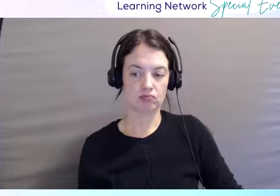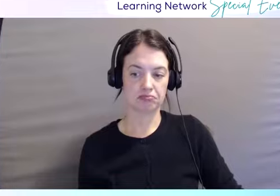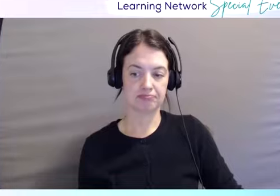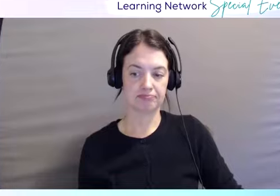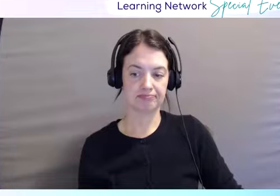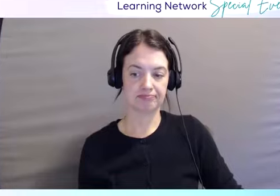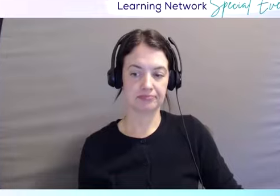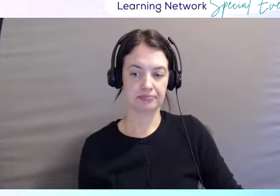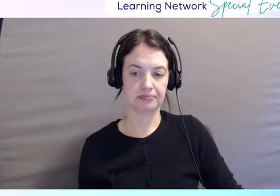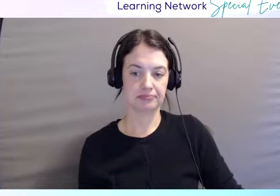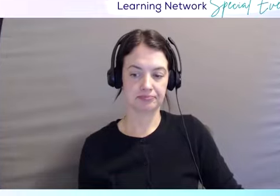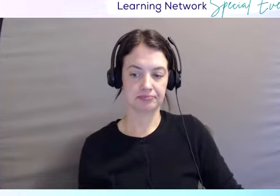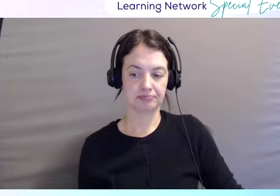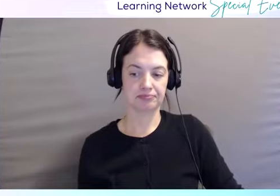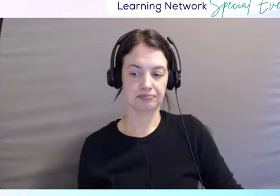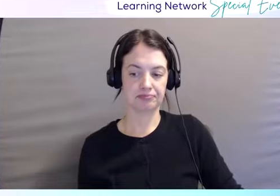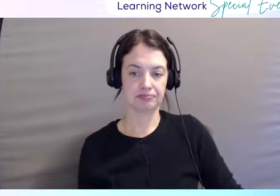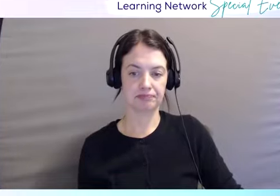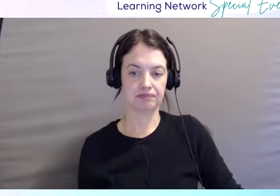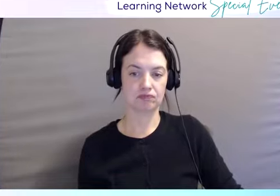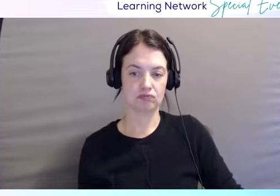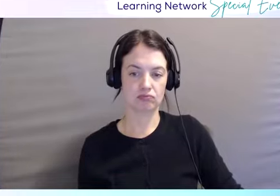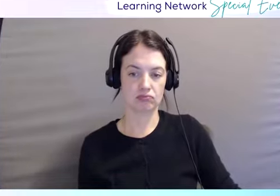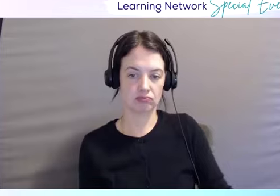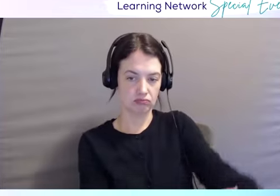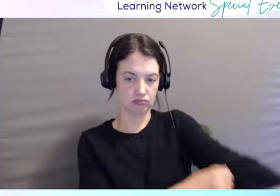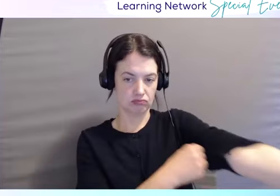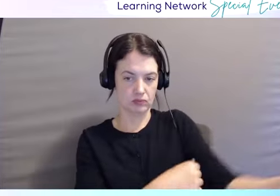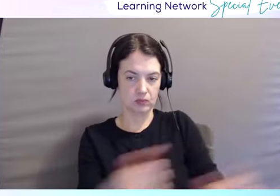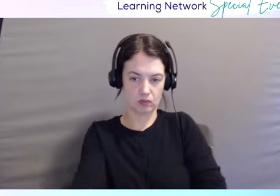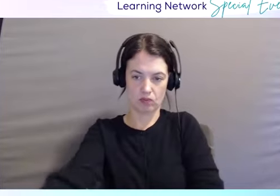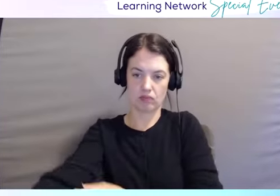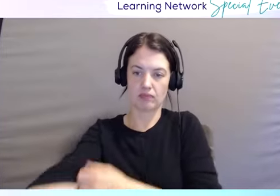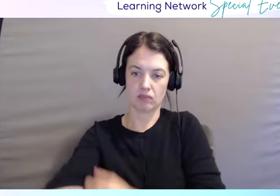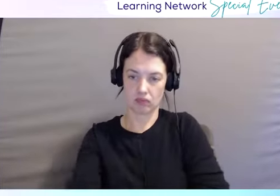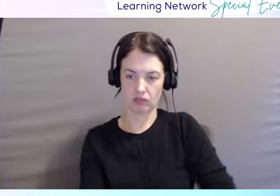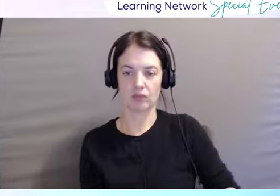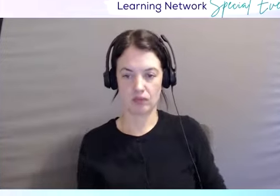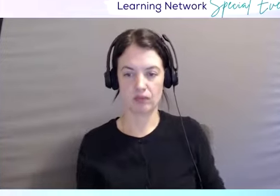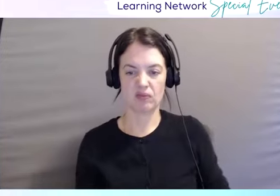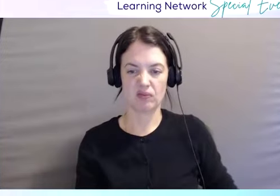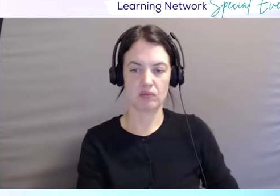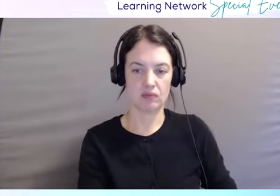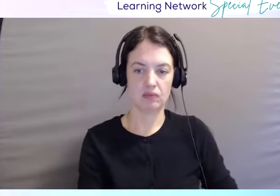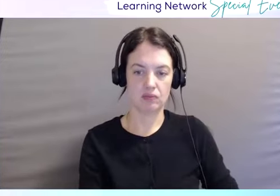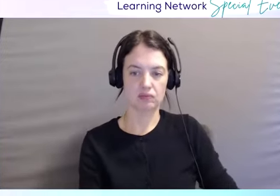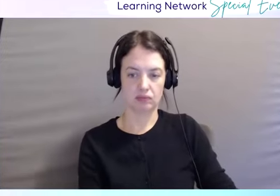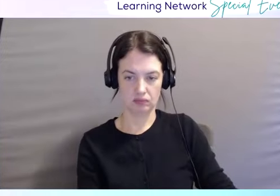that coping and relapse prevention. We don't often talk about relapse prevention as much in the